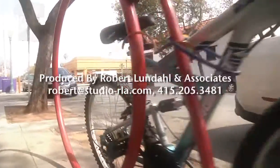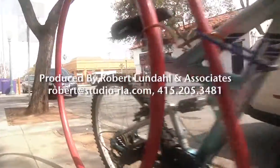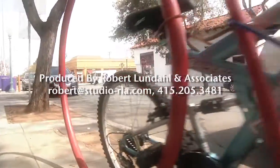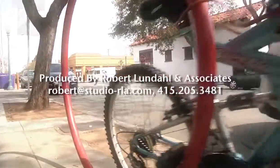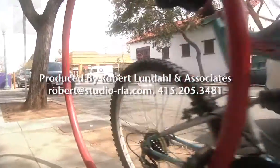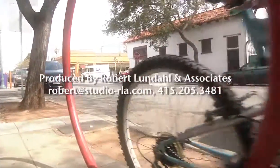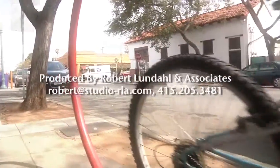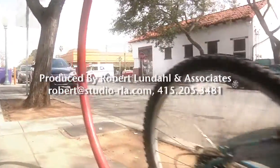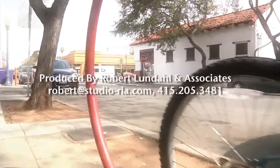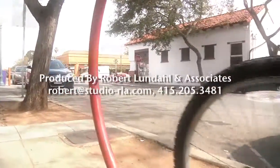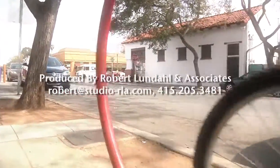When I